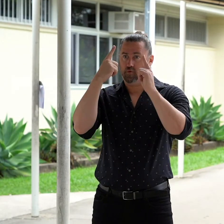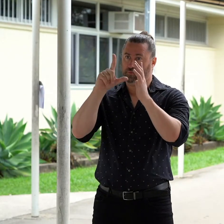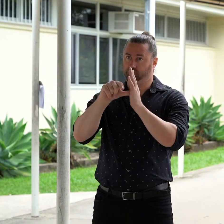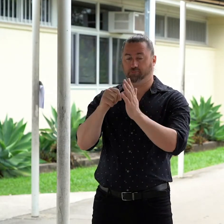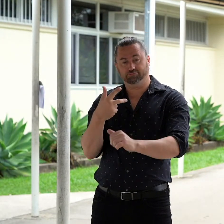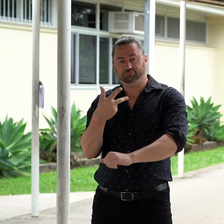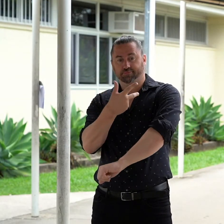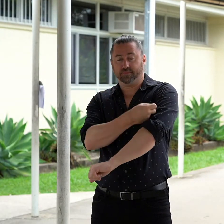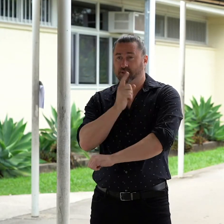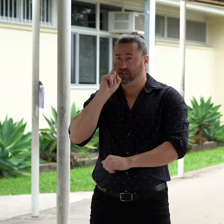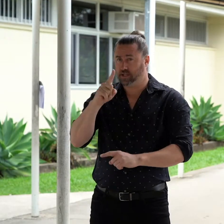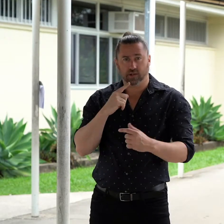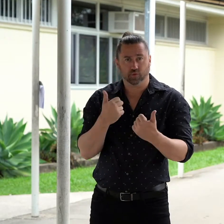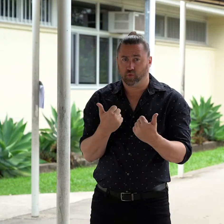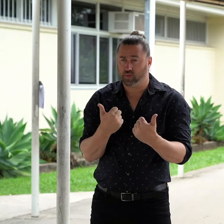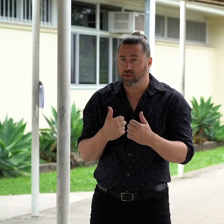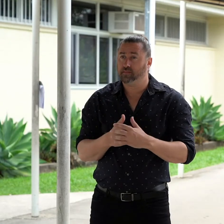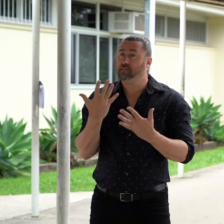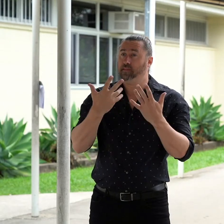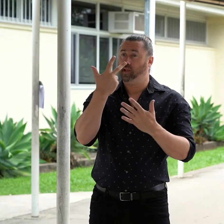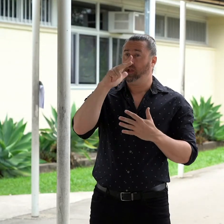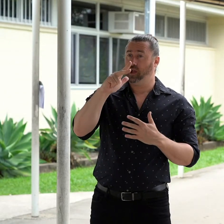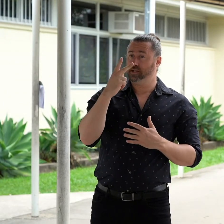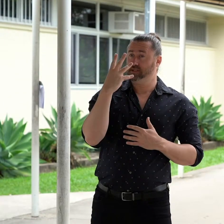getting their first dose. That puts us at